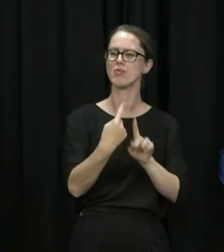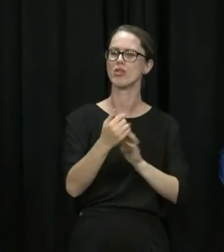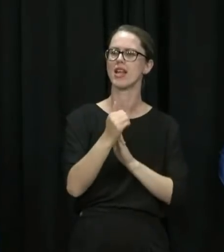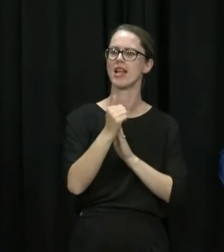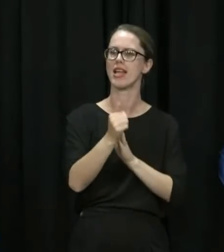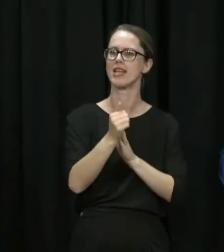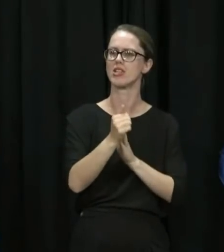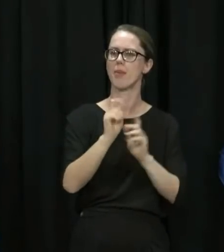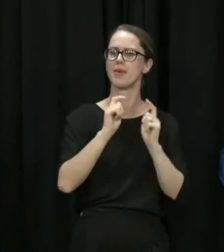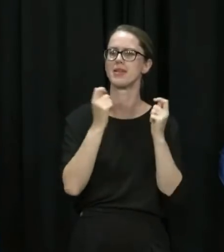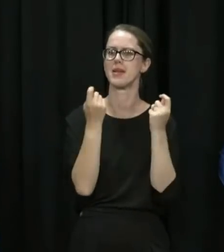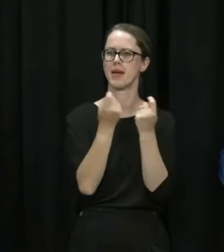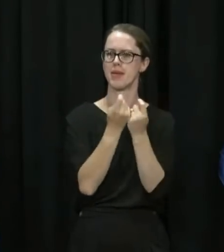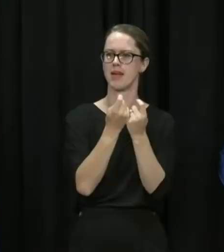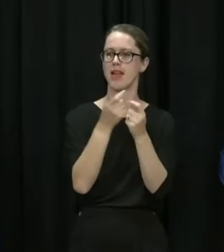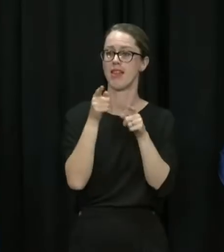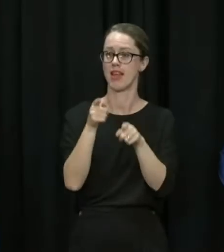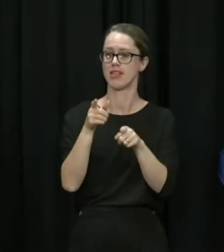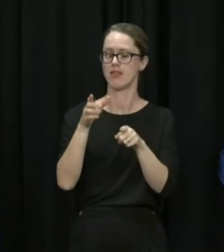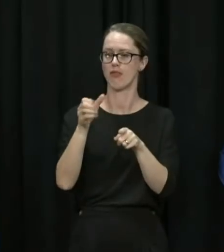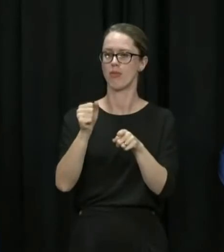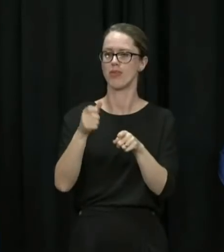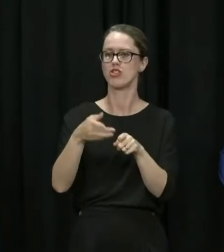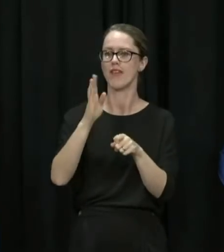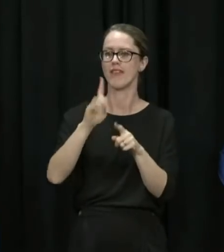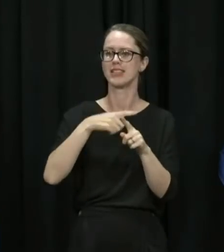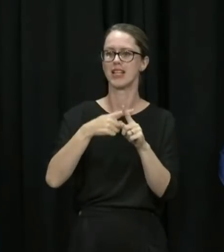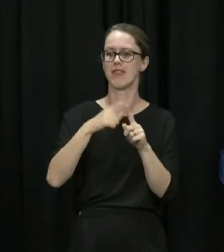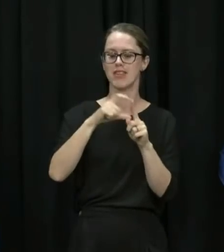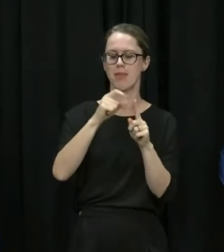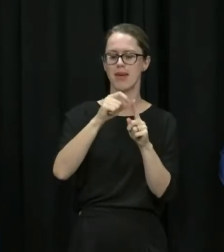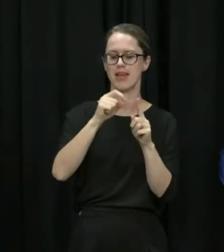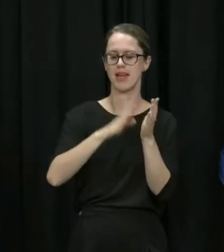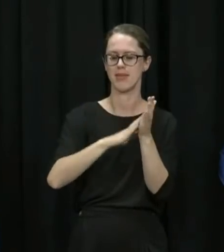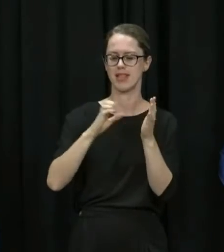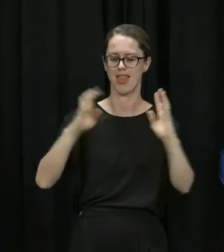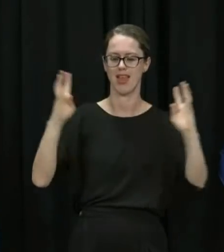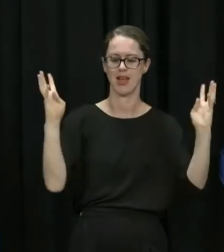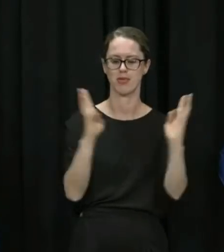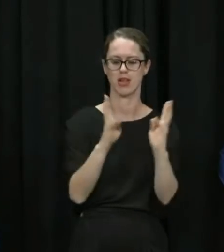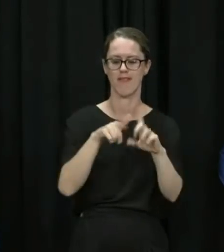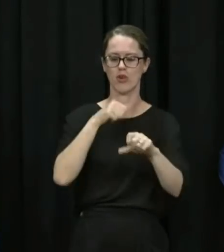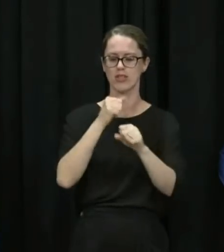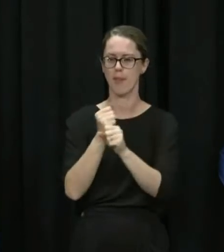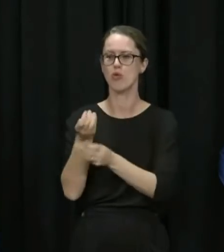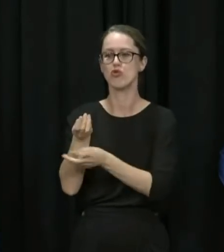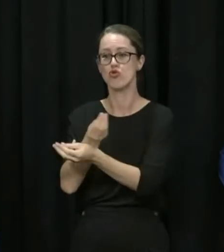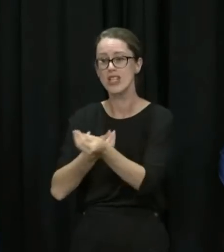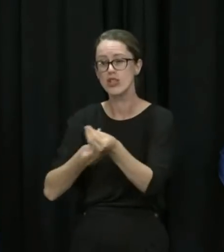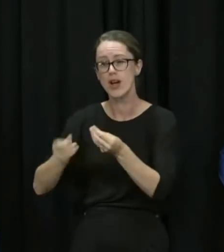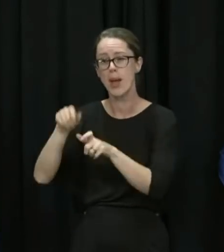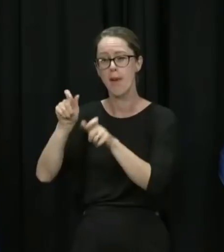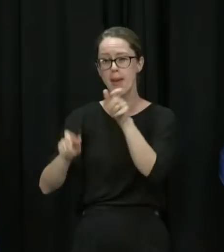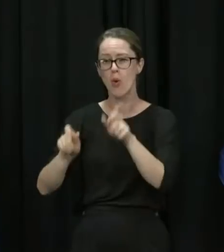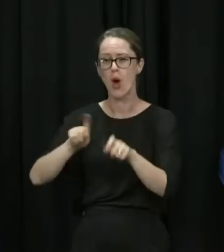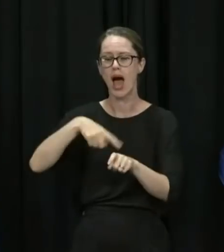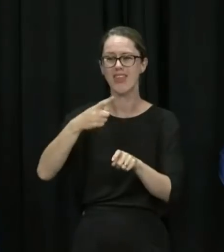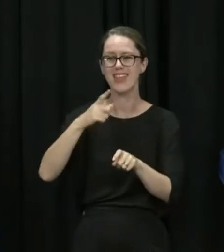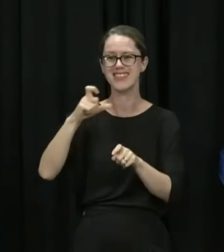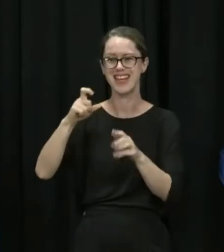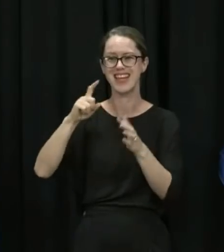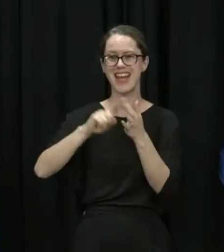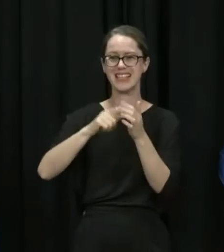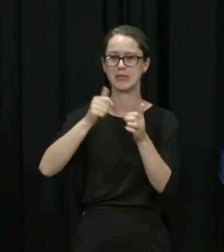is convened by the Chief Executive of DPMC, convened in the middle of the day. That includes the Secretary of the Treasury and other CEs, and